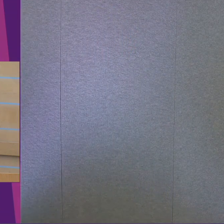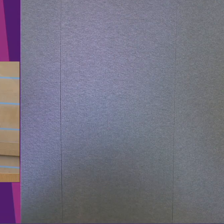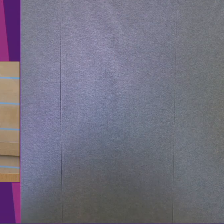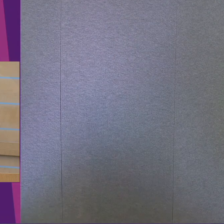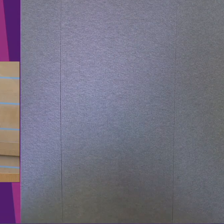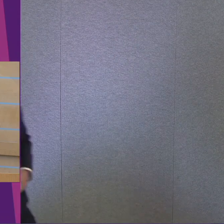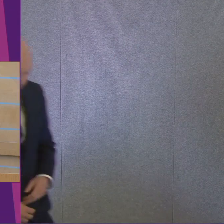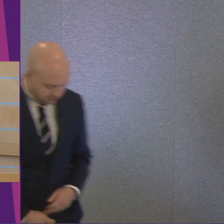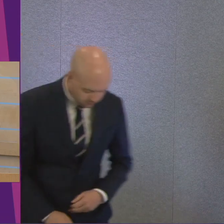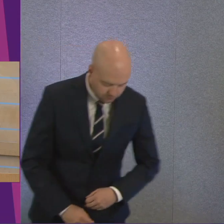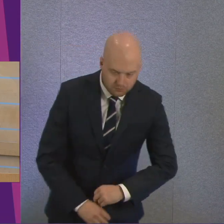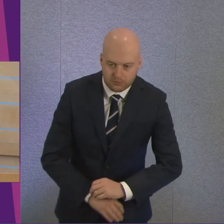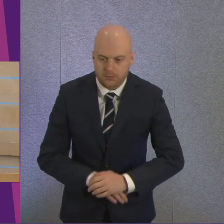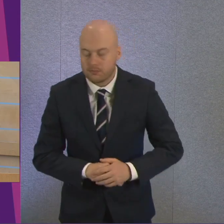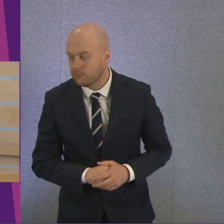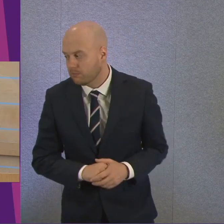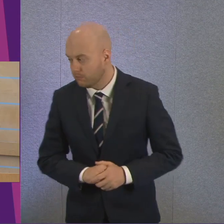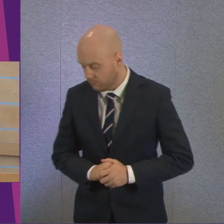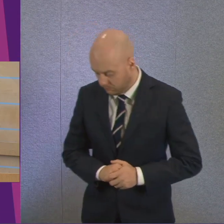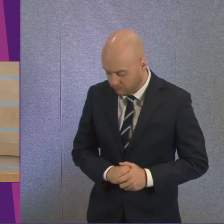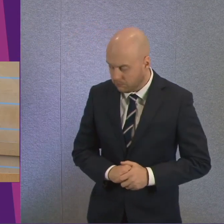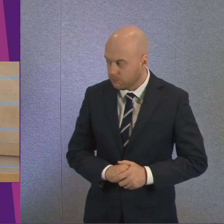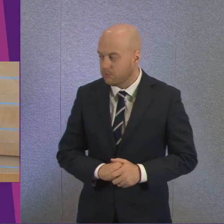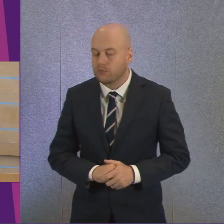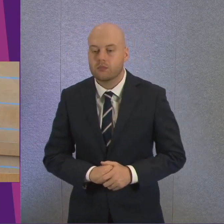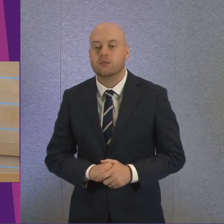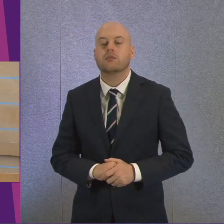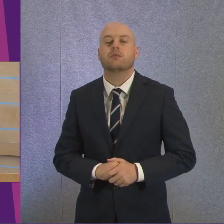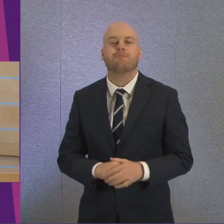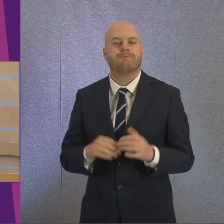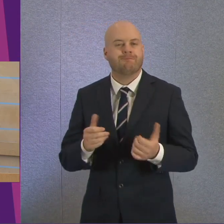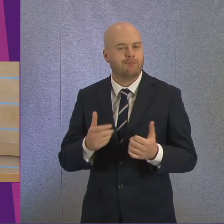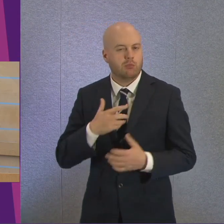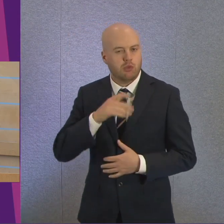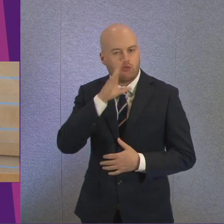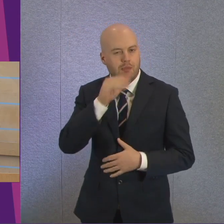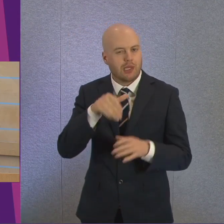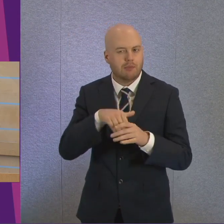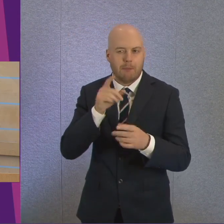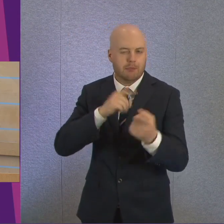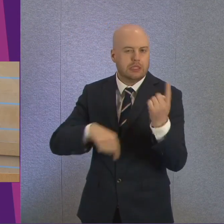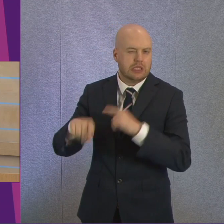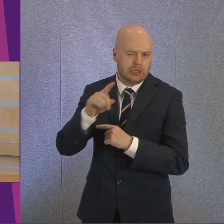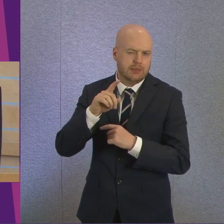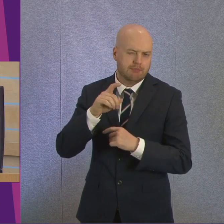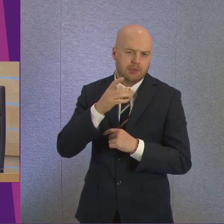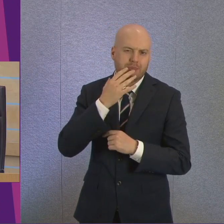leaving or entering the chamber, just to be careful again about social distancing measures, but that concludes this statement.